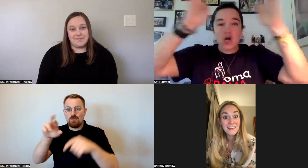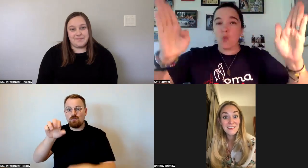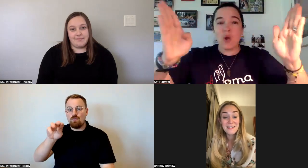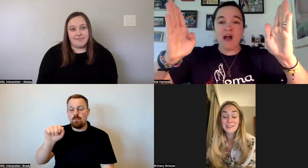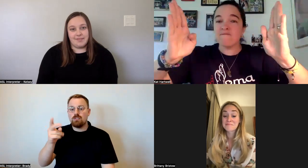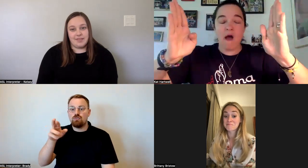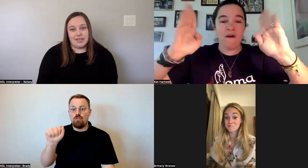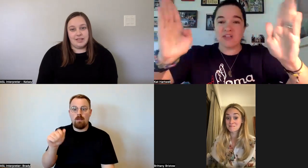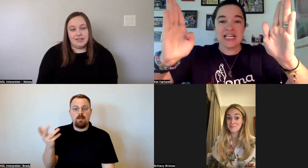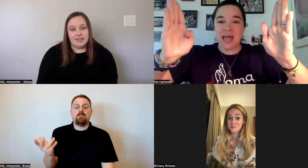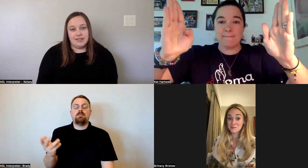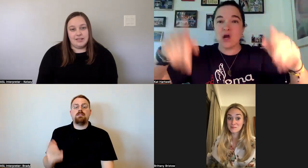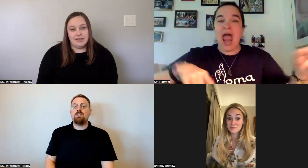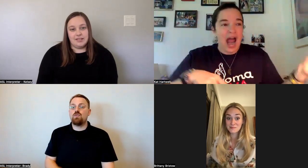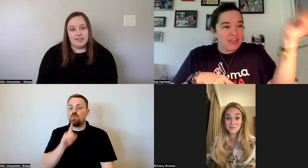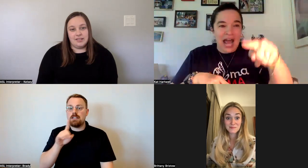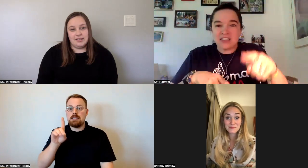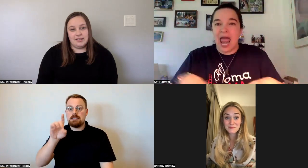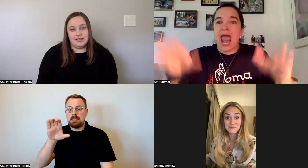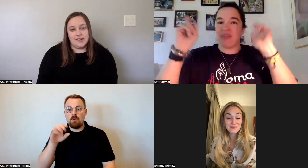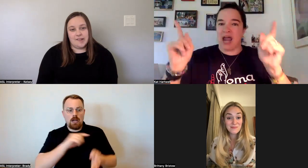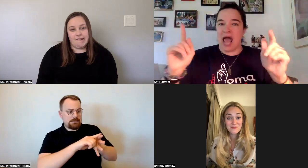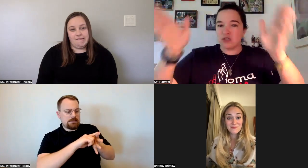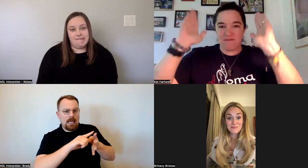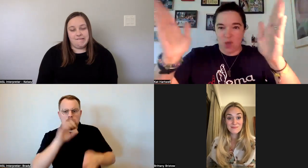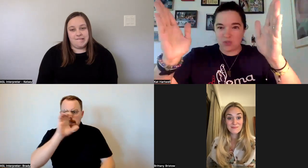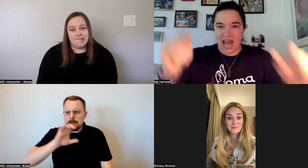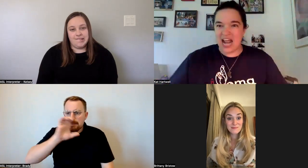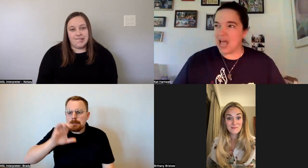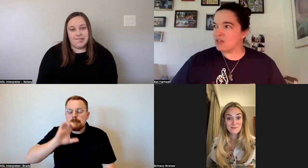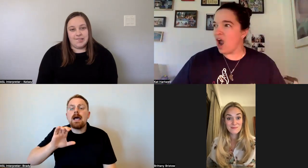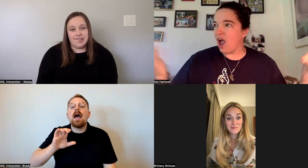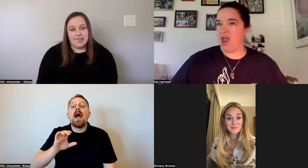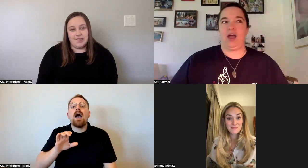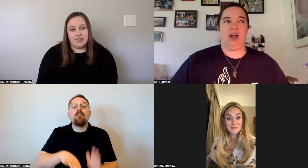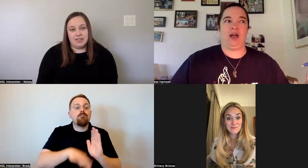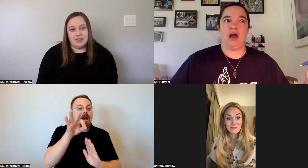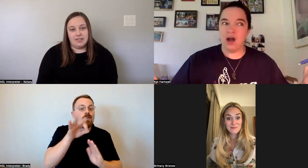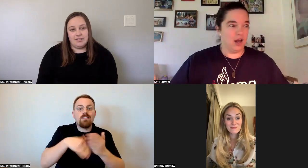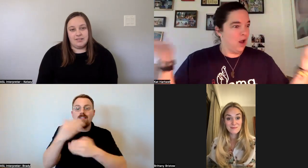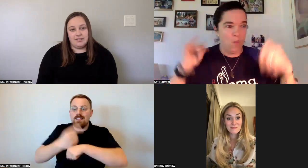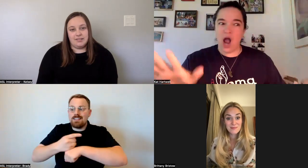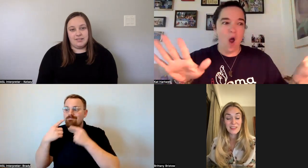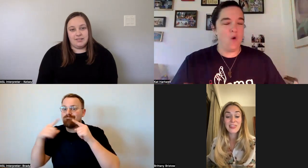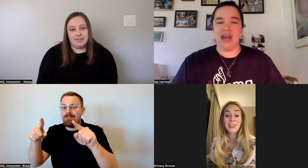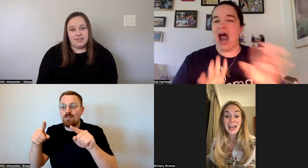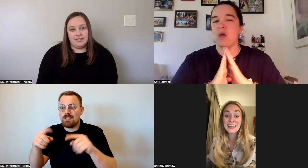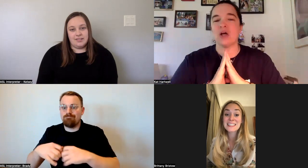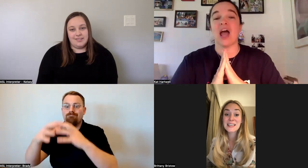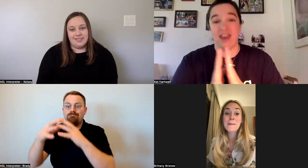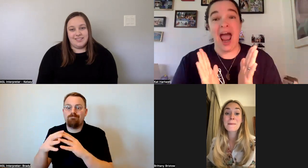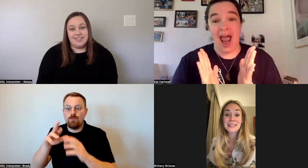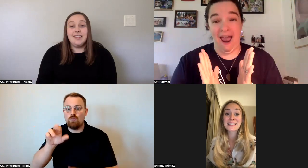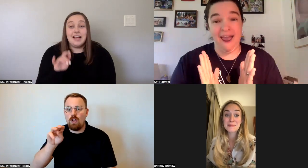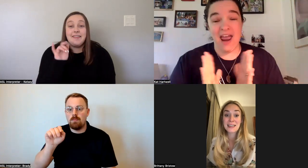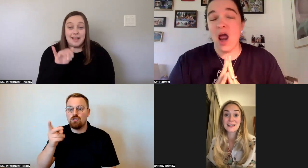for the first weekend of December, and the next day they announced it for those days. I was like, "We're going." And That